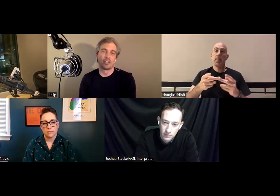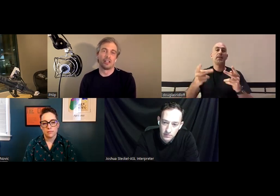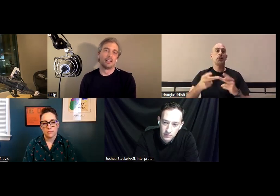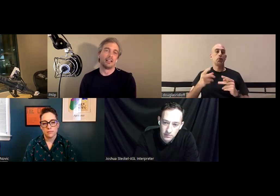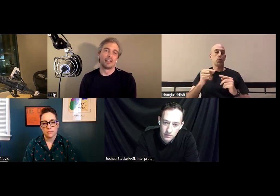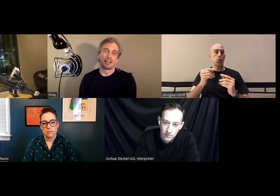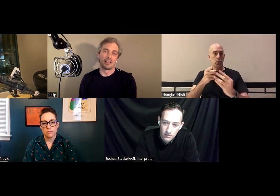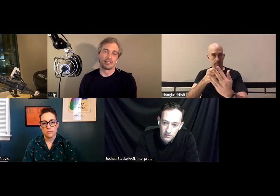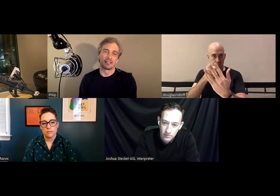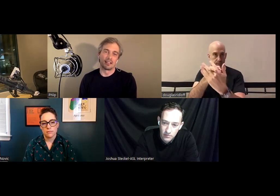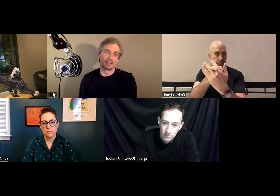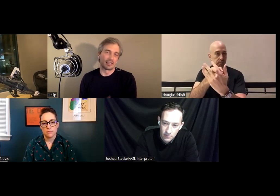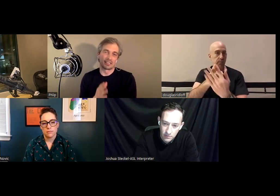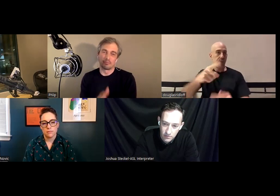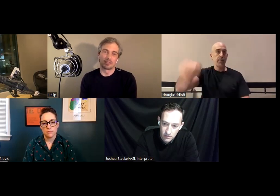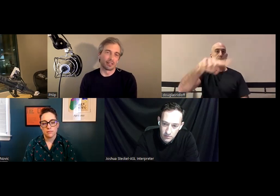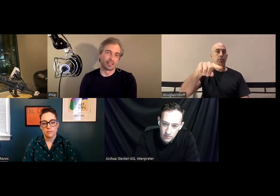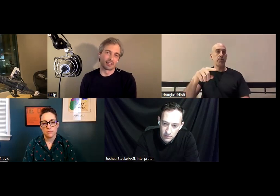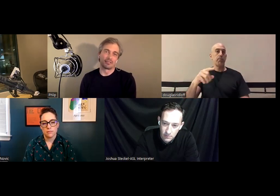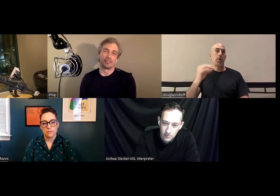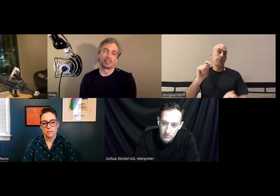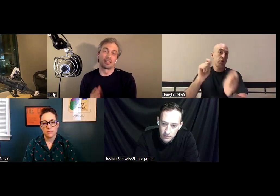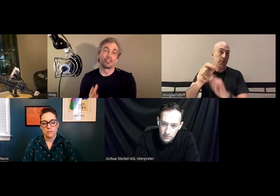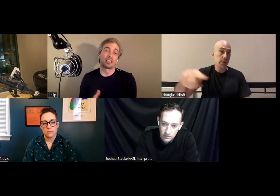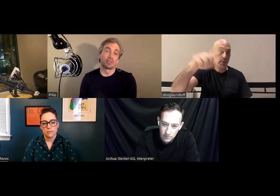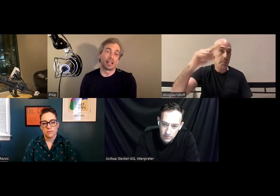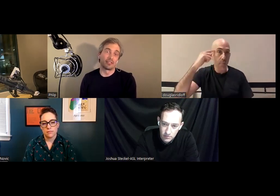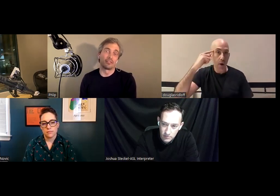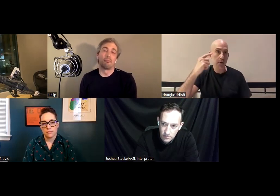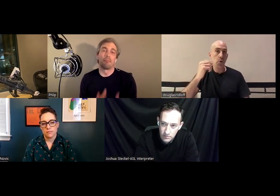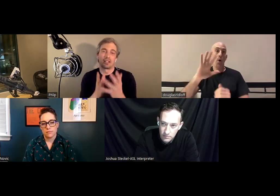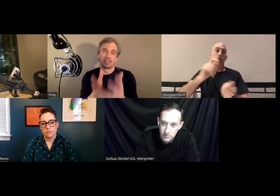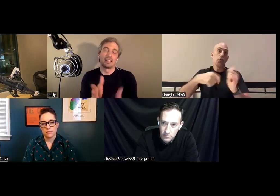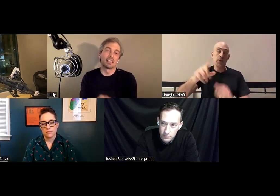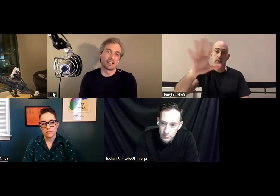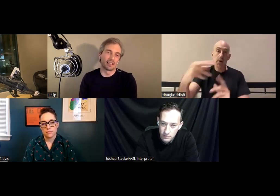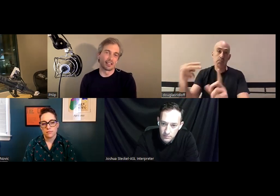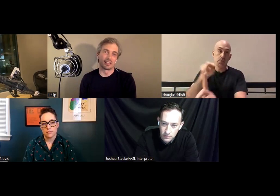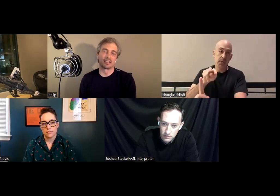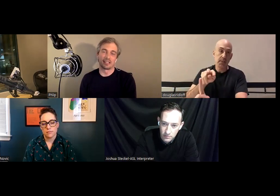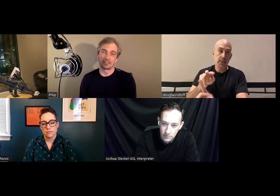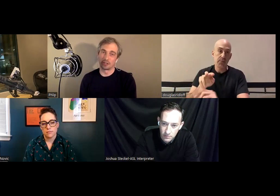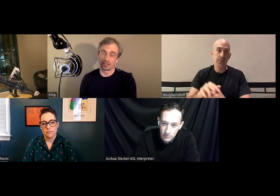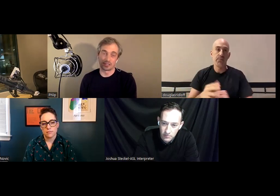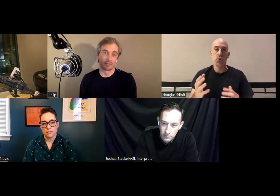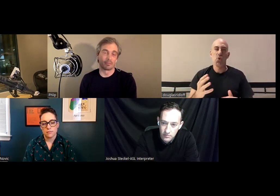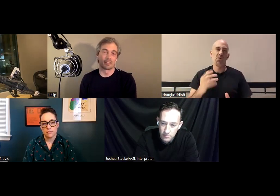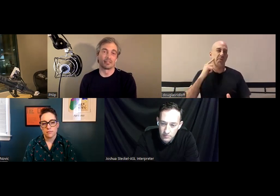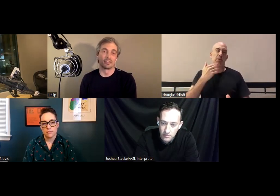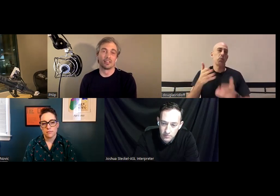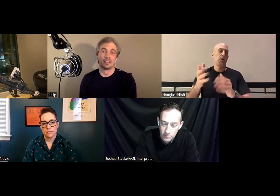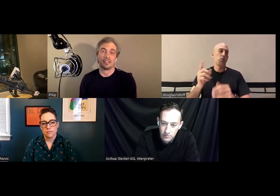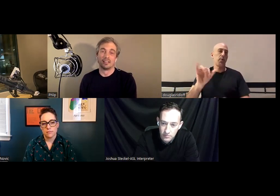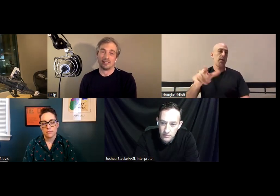to watch. And I think that's the best place, that's the best chance we have of penetrating into that audience and changing